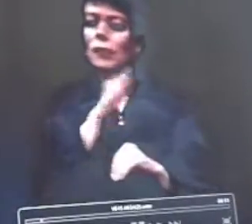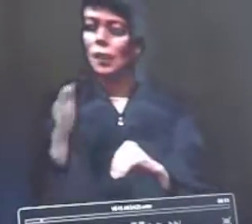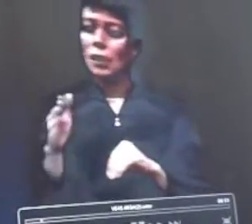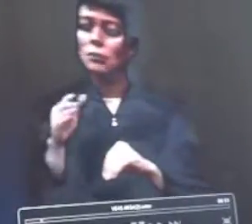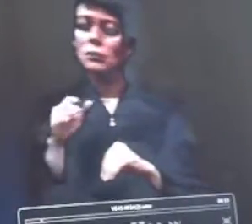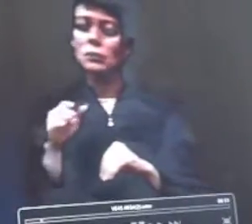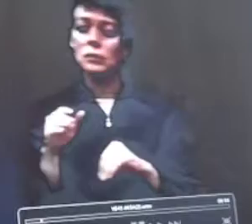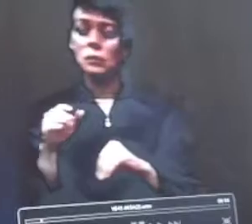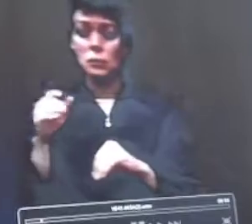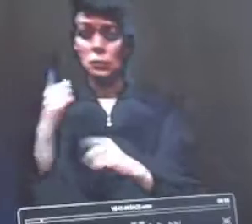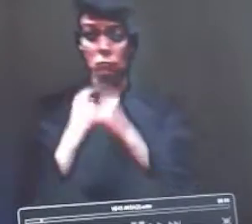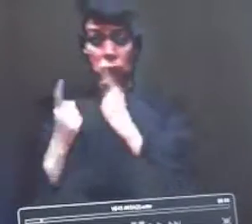wrong.